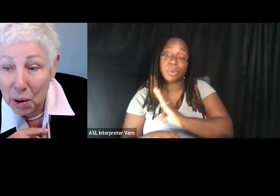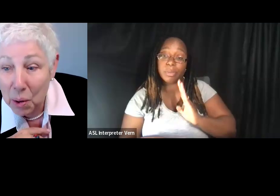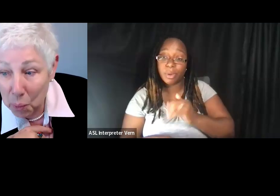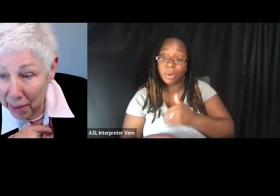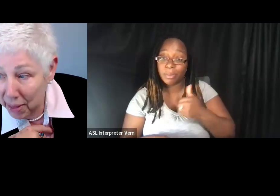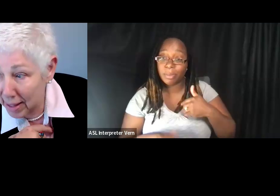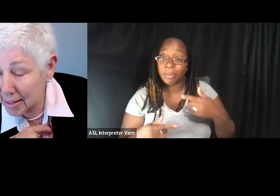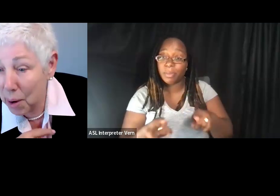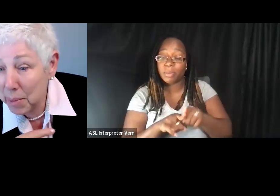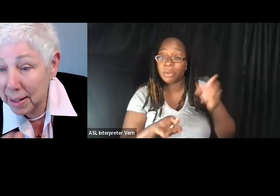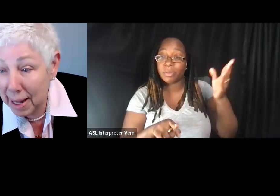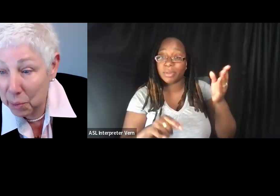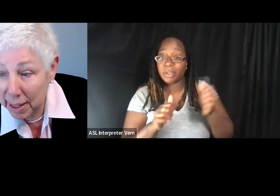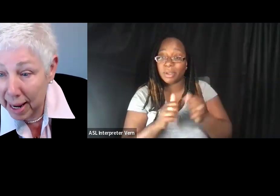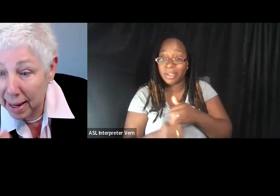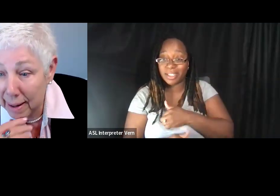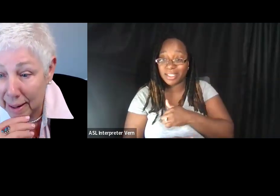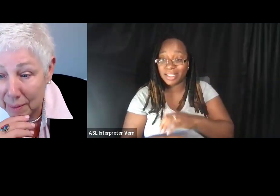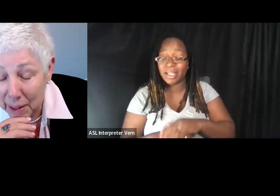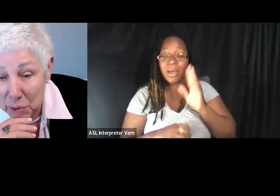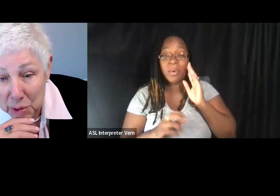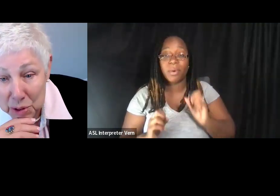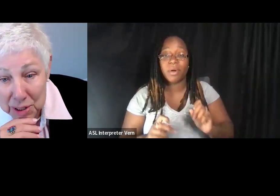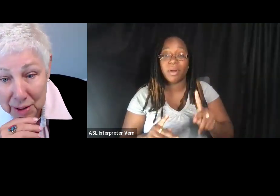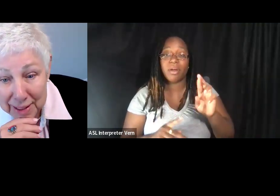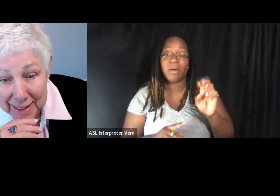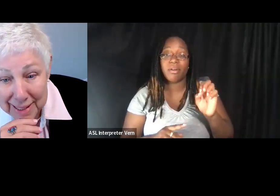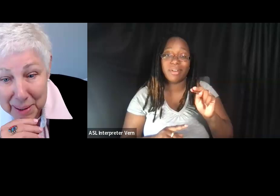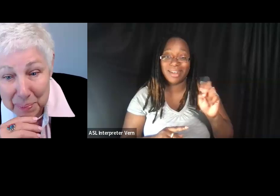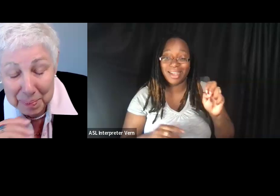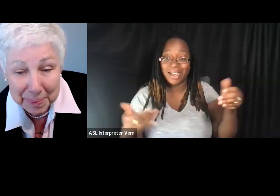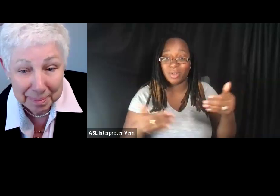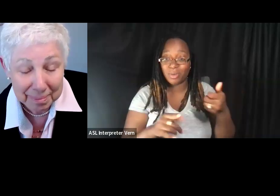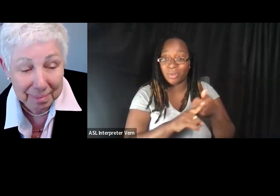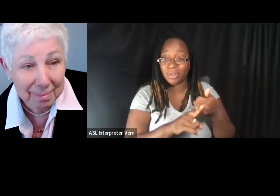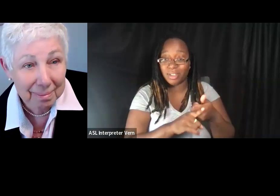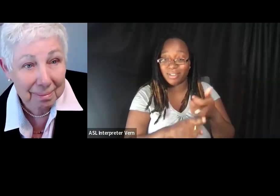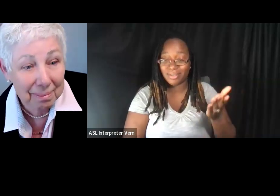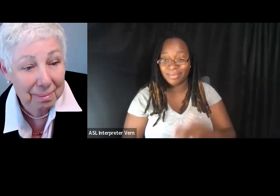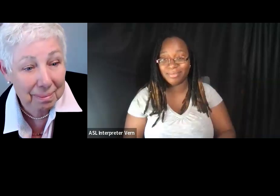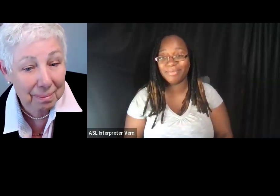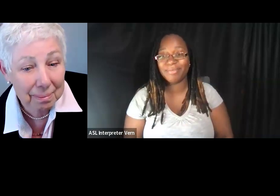presenting with us. So I'm going to let Renee introduce herself at this time.